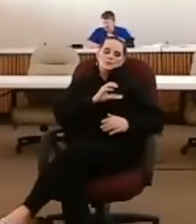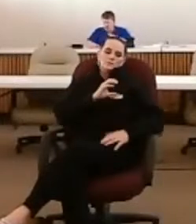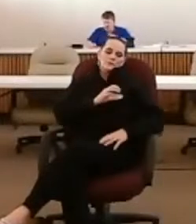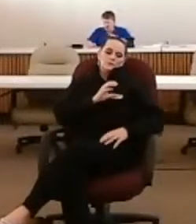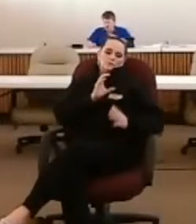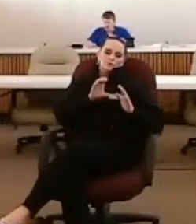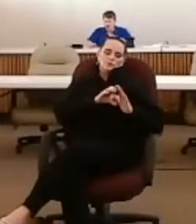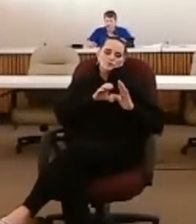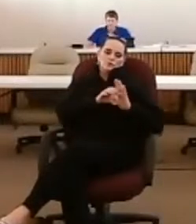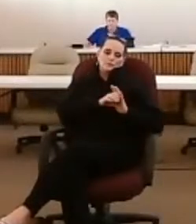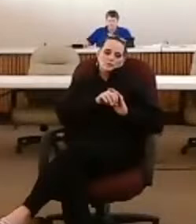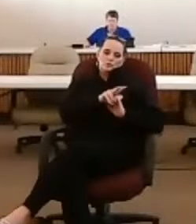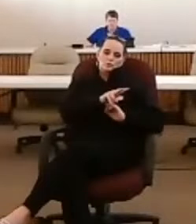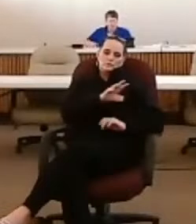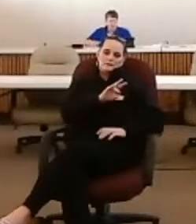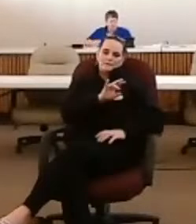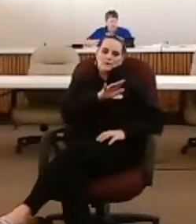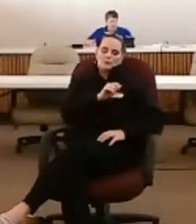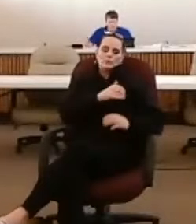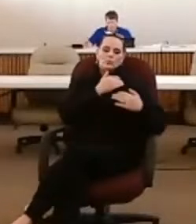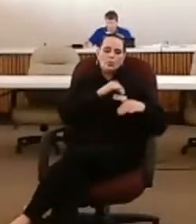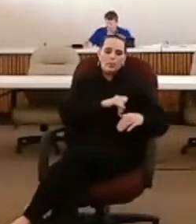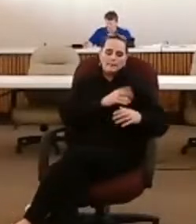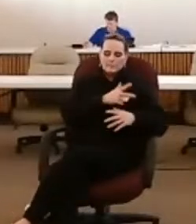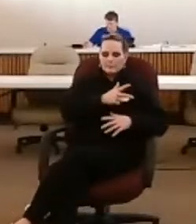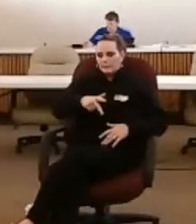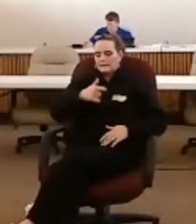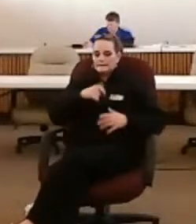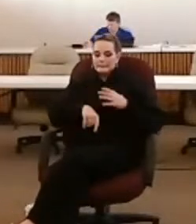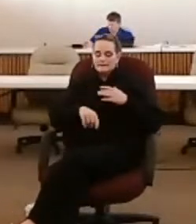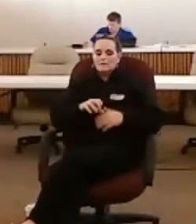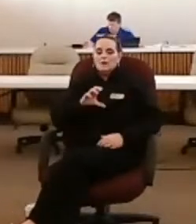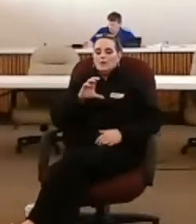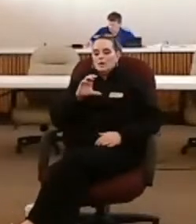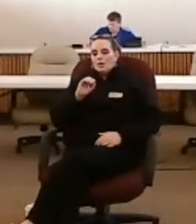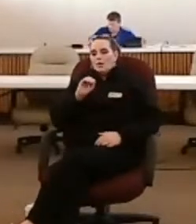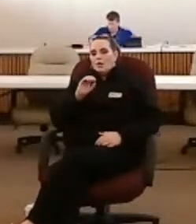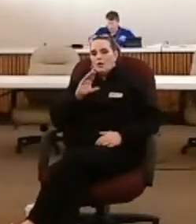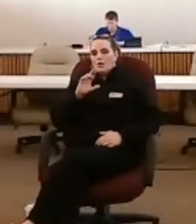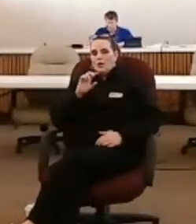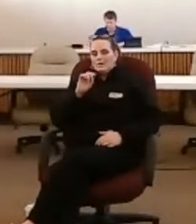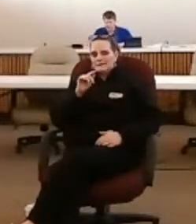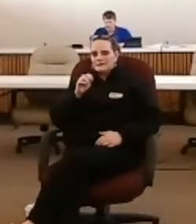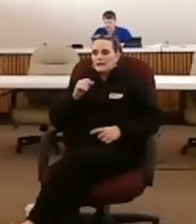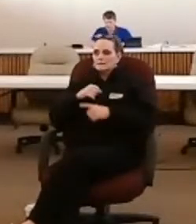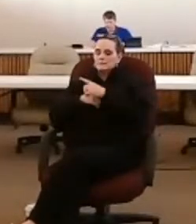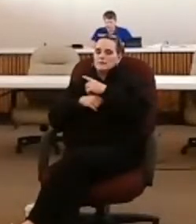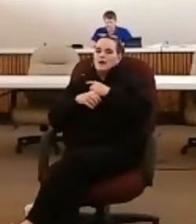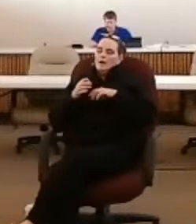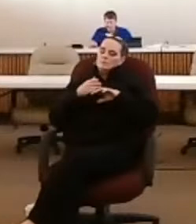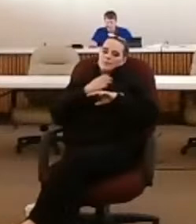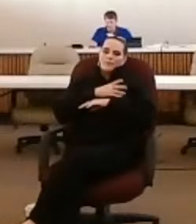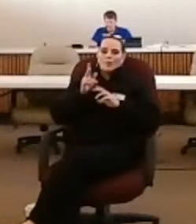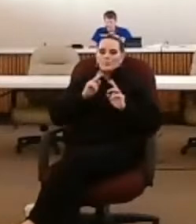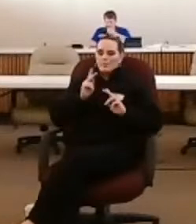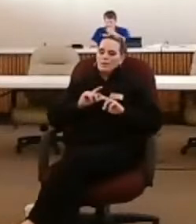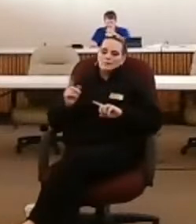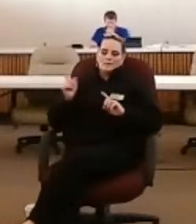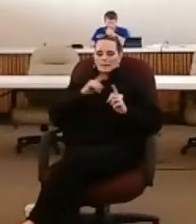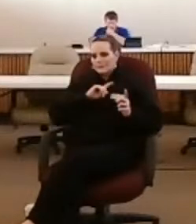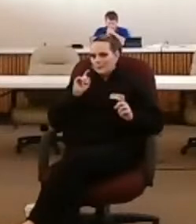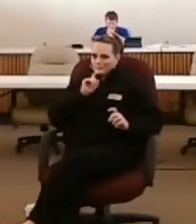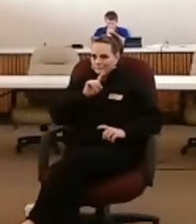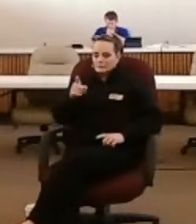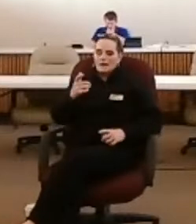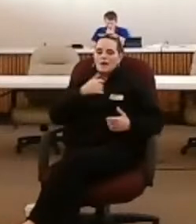in cul-de-sacs. Before we start bringing people up, I just want to explain a little bit more detail about the process and what we're